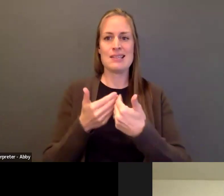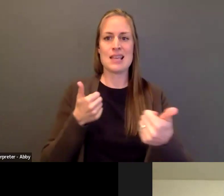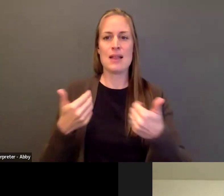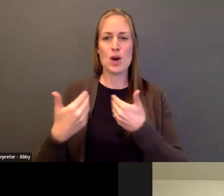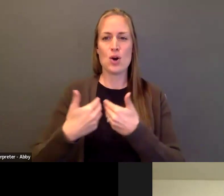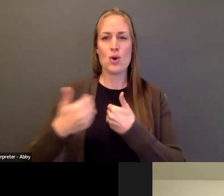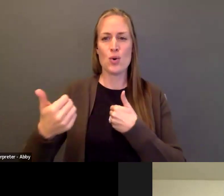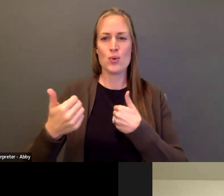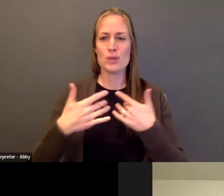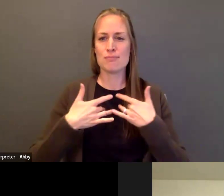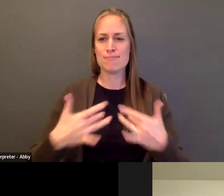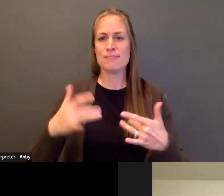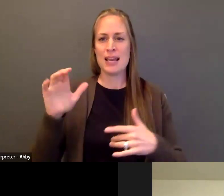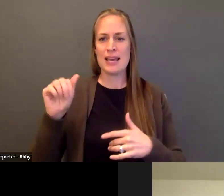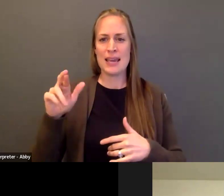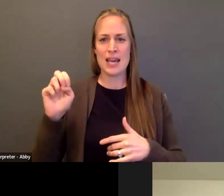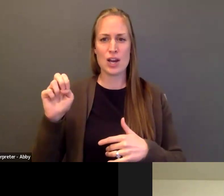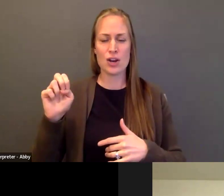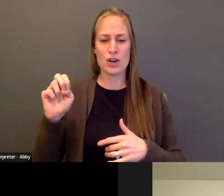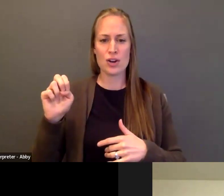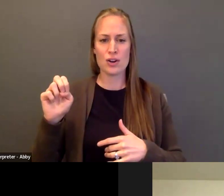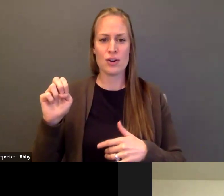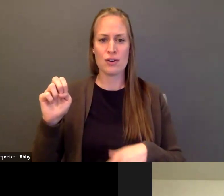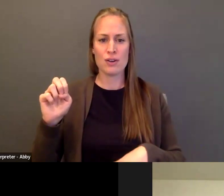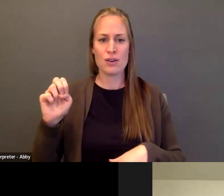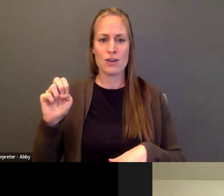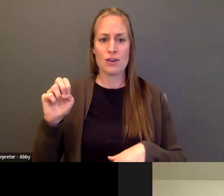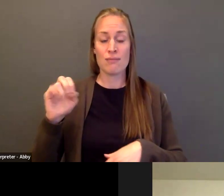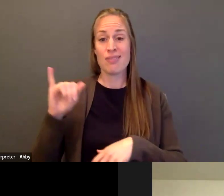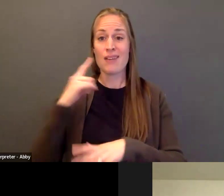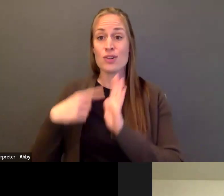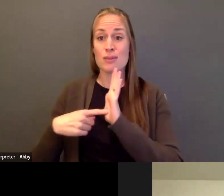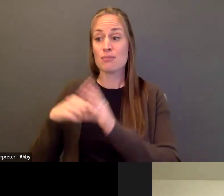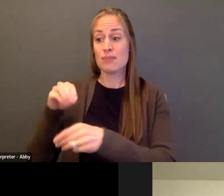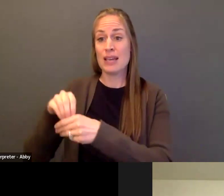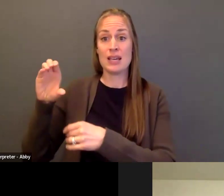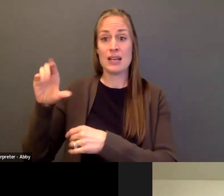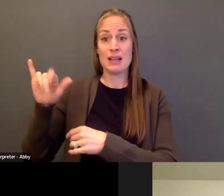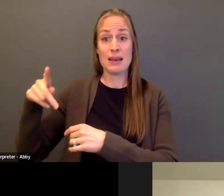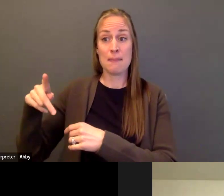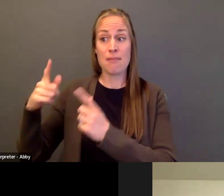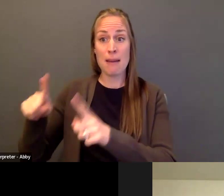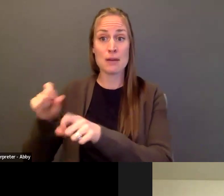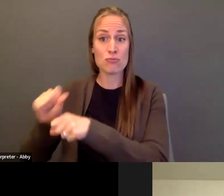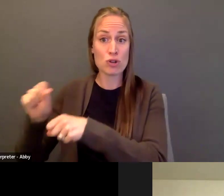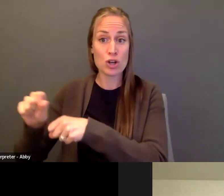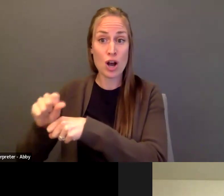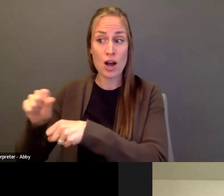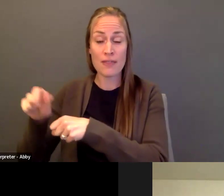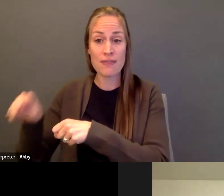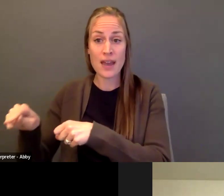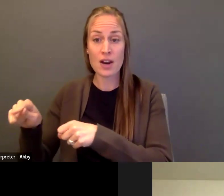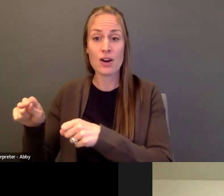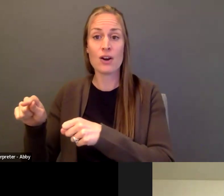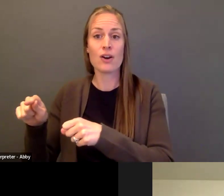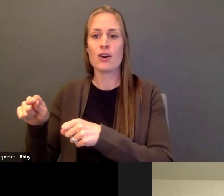itself, you're in a clip bed, so then all the other work that might be happening in the environment may not be able to be paid for at the same time, so you're